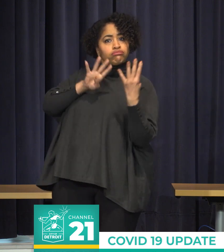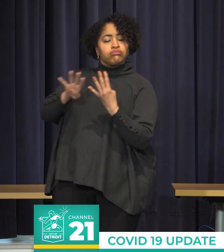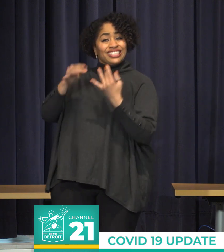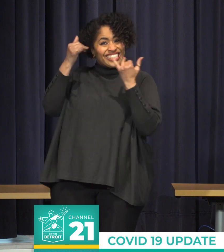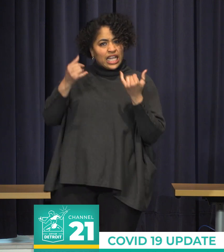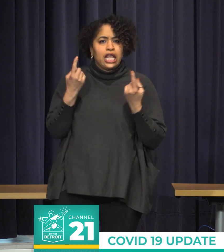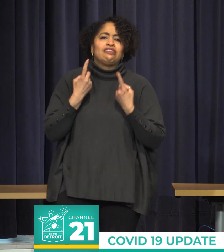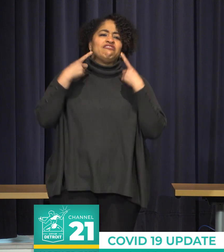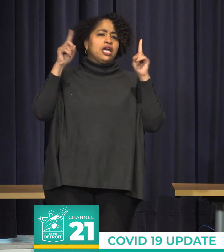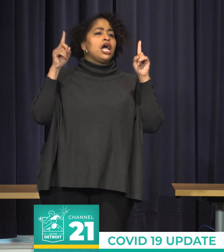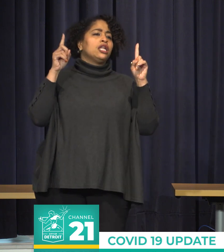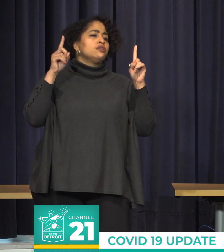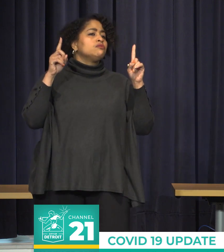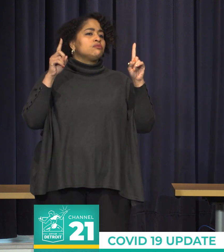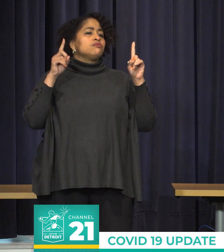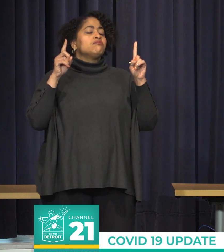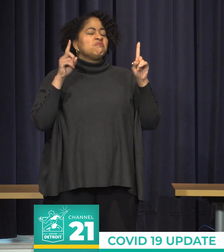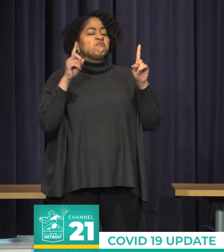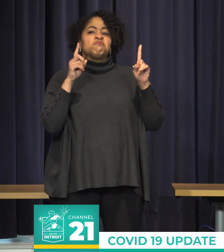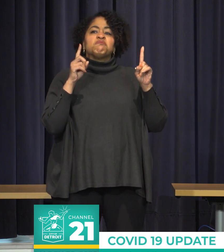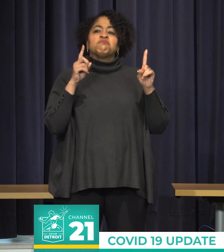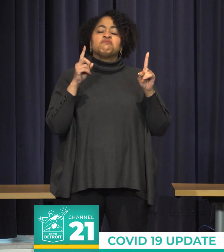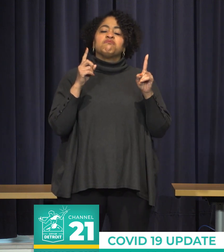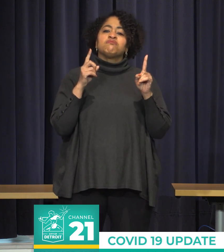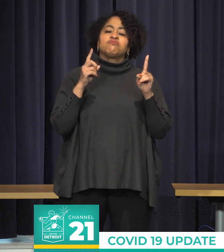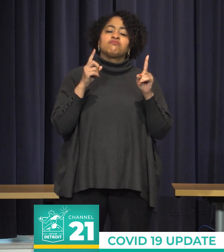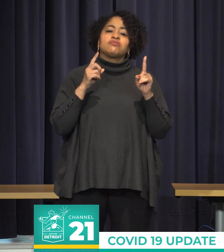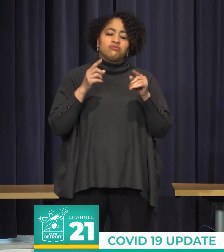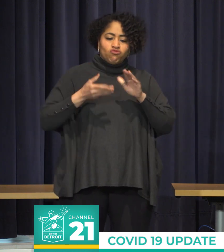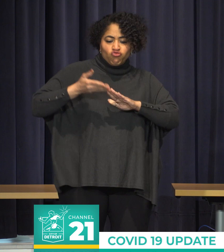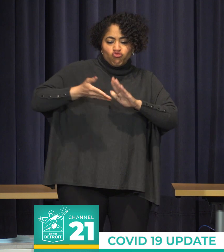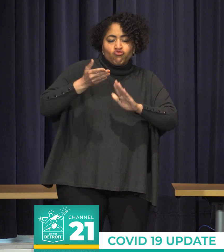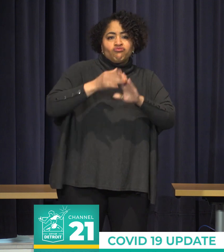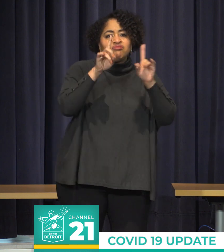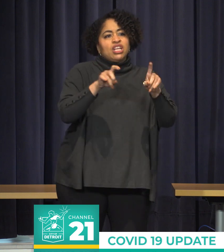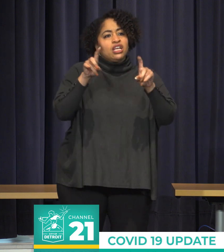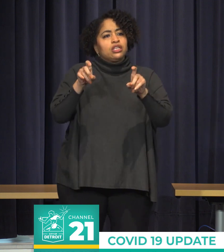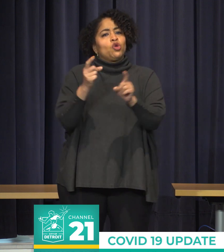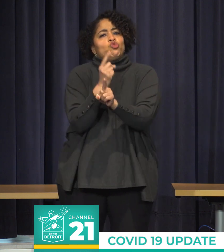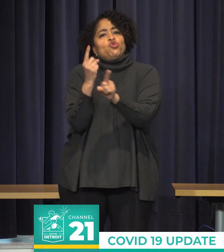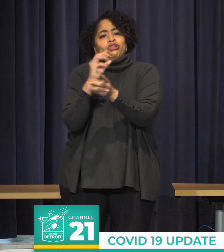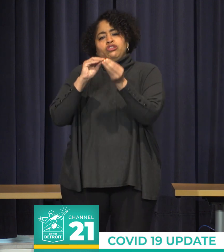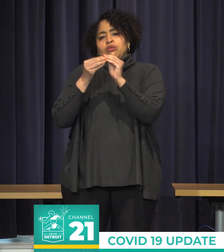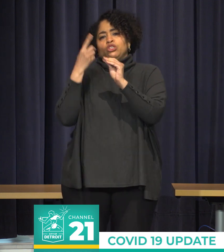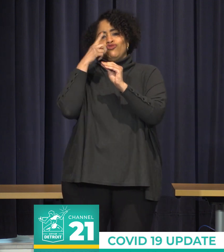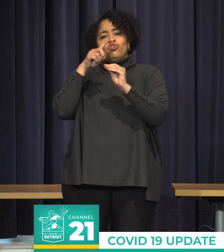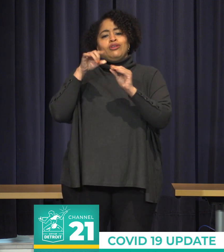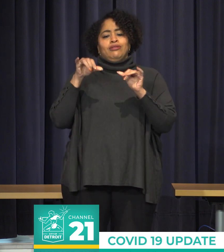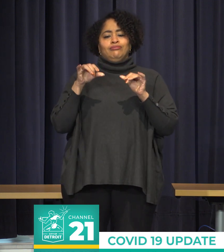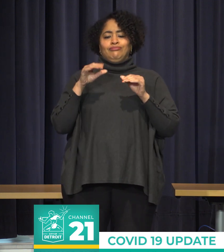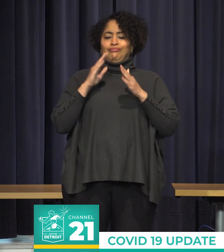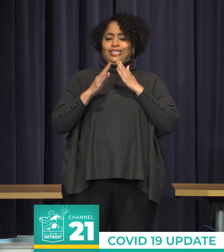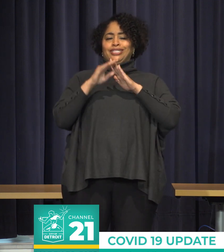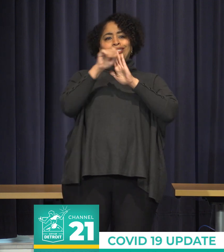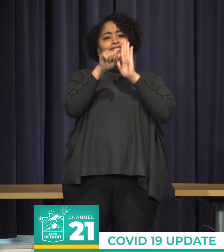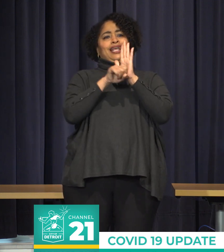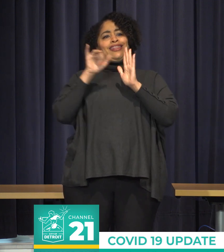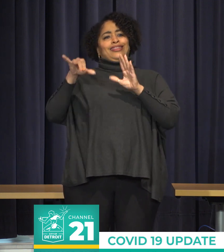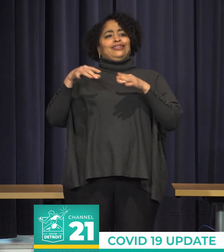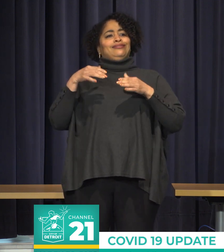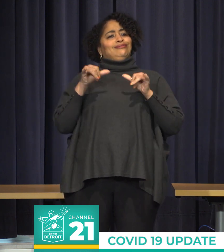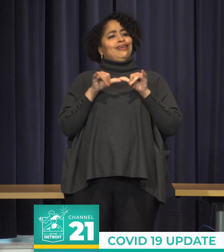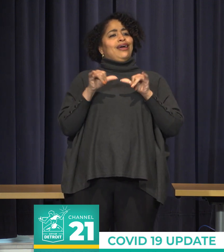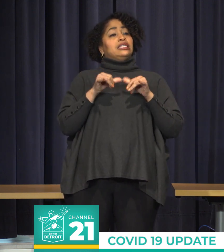testing that a major city and state should be doing. And I'm